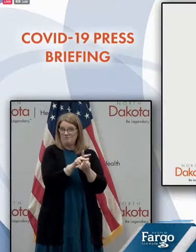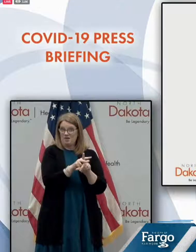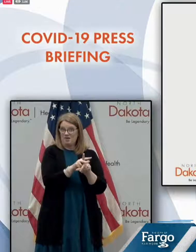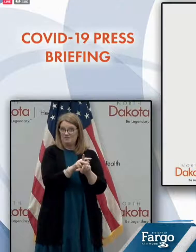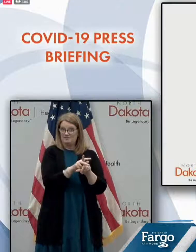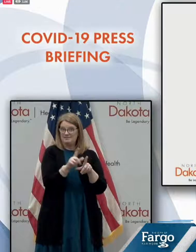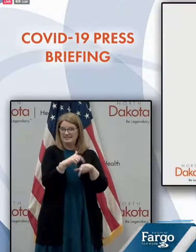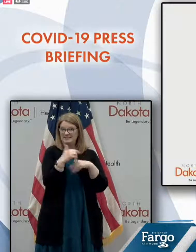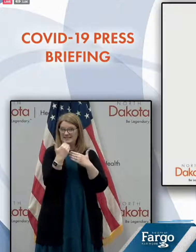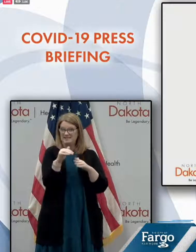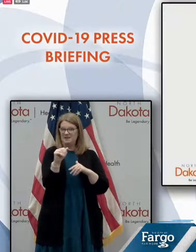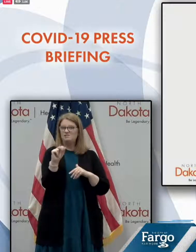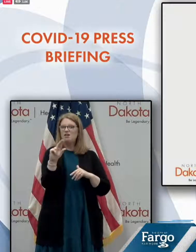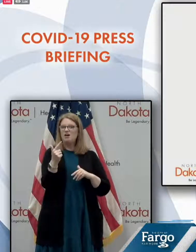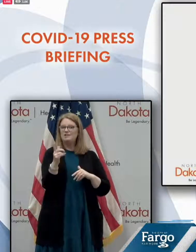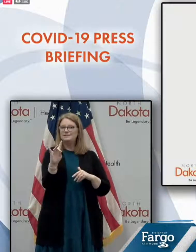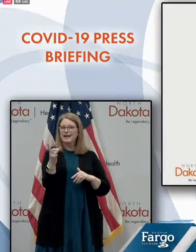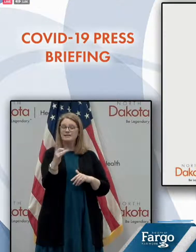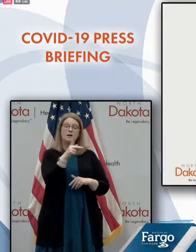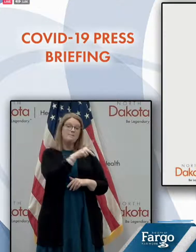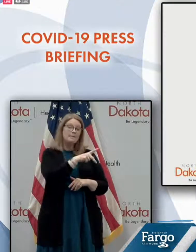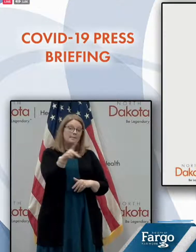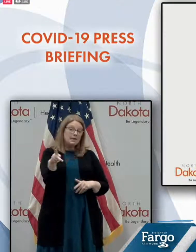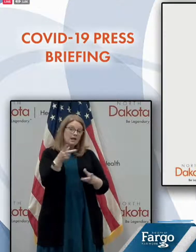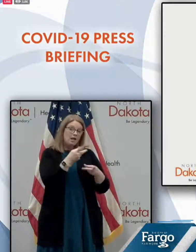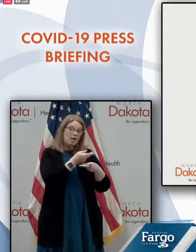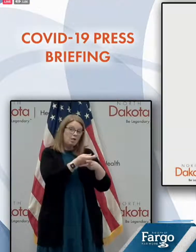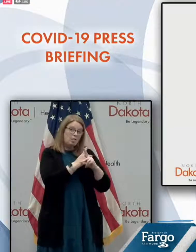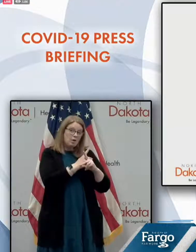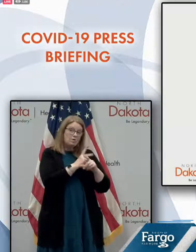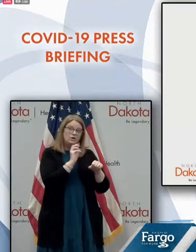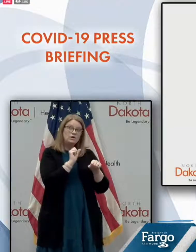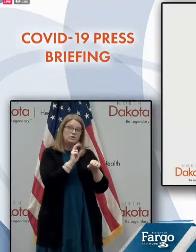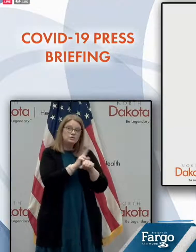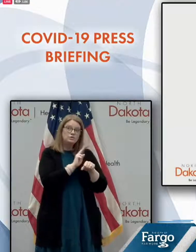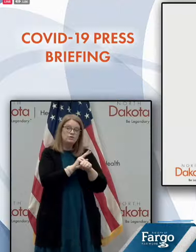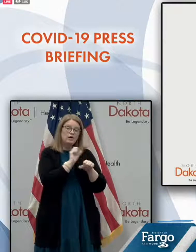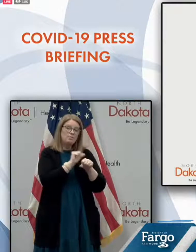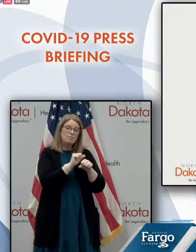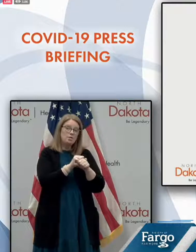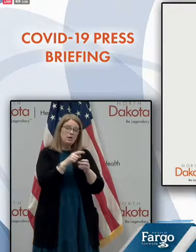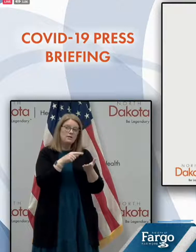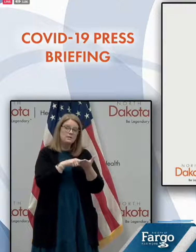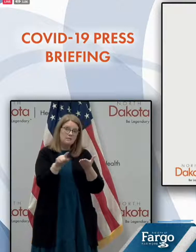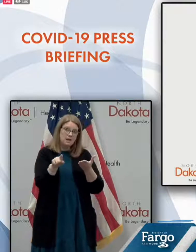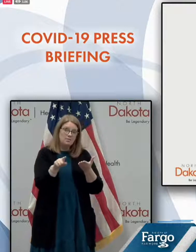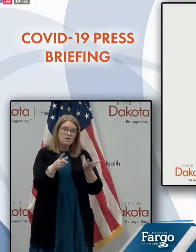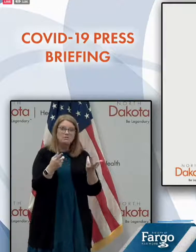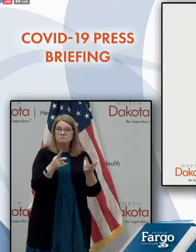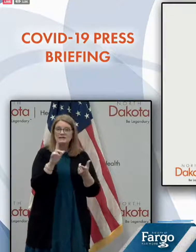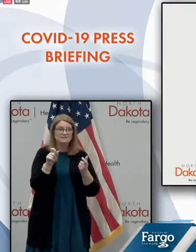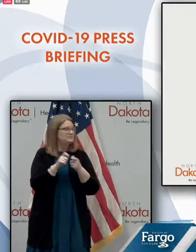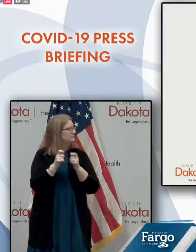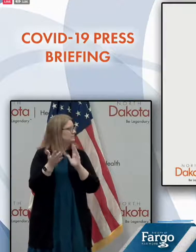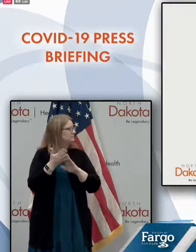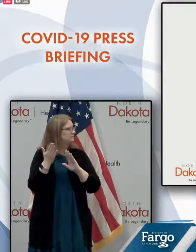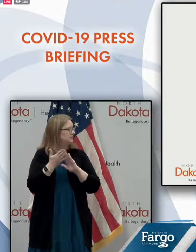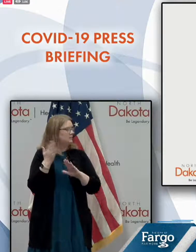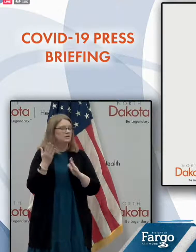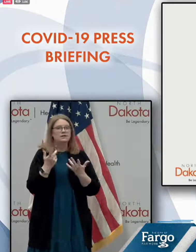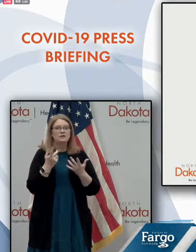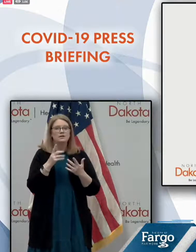August 8th. The PPP is a loan that can be used for employee payroll and related expenses and certain operating costs.